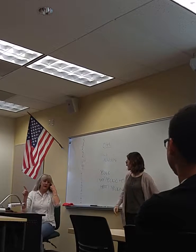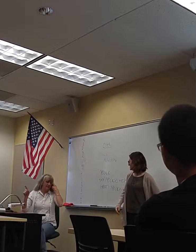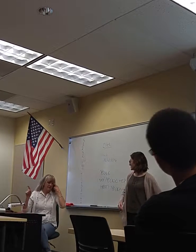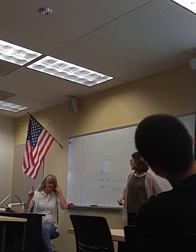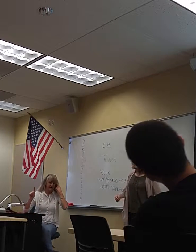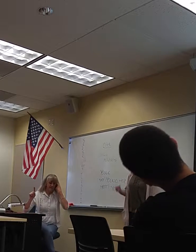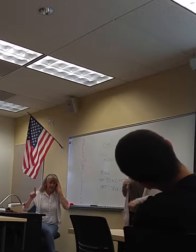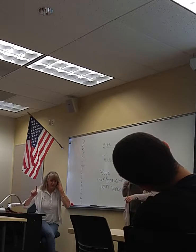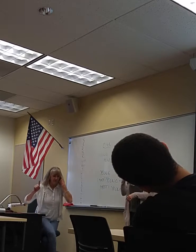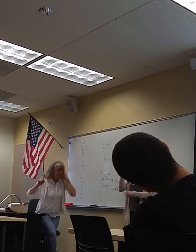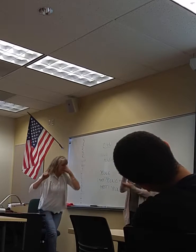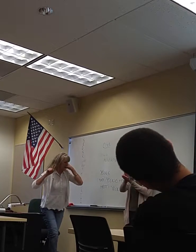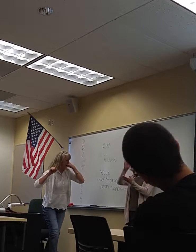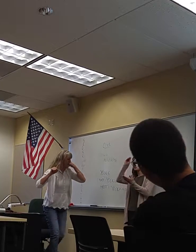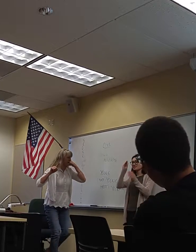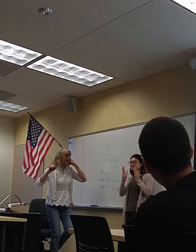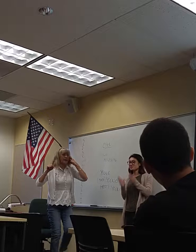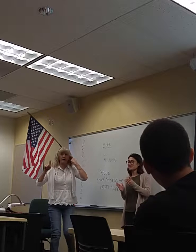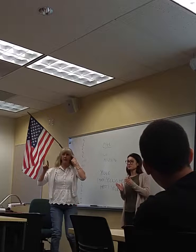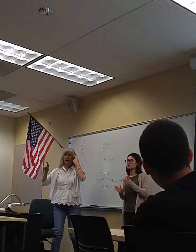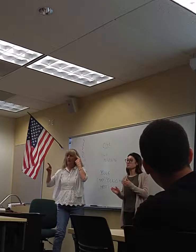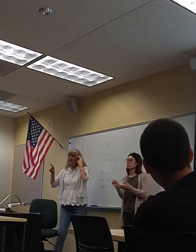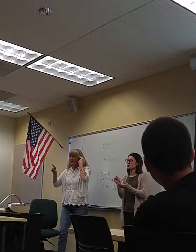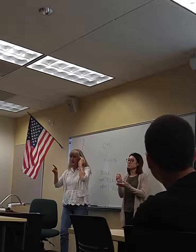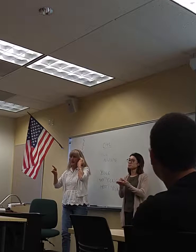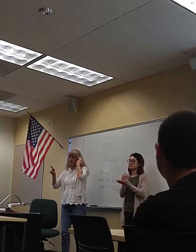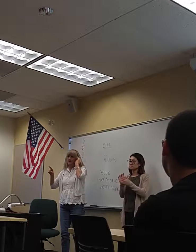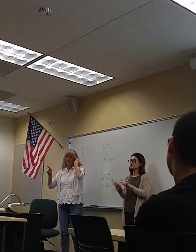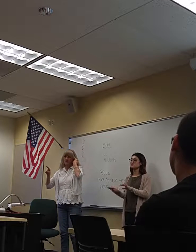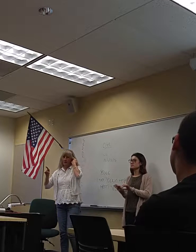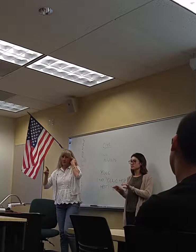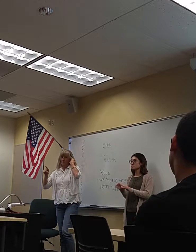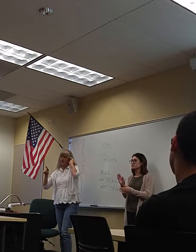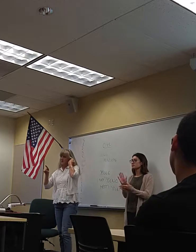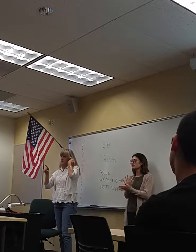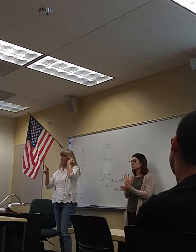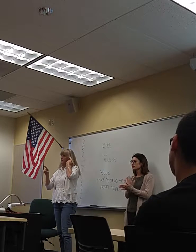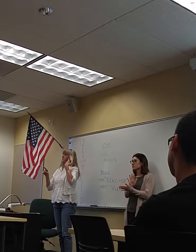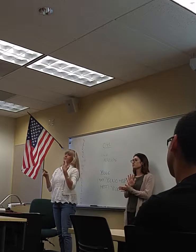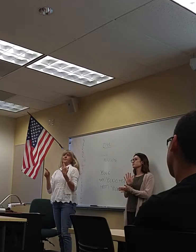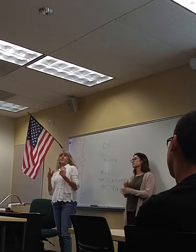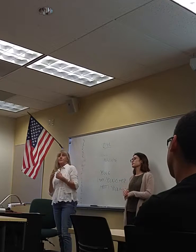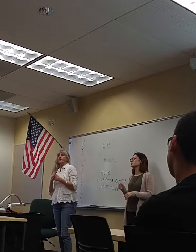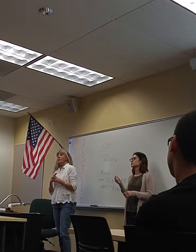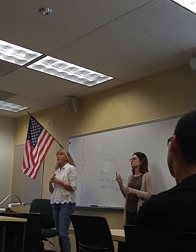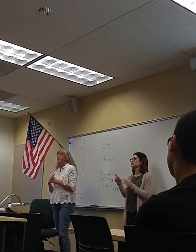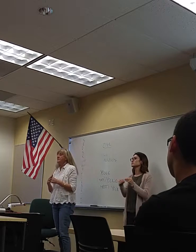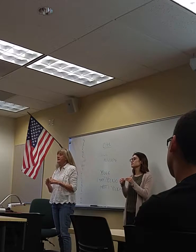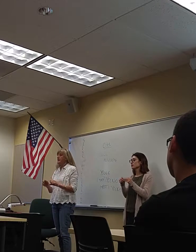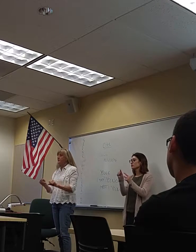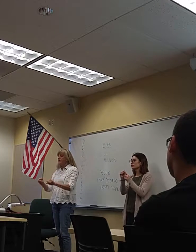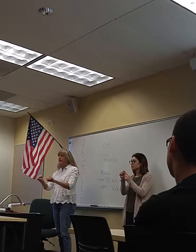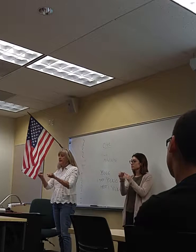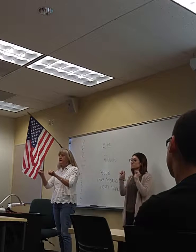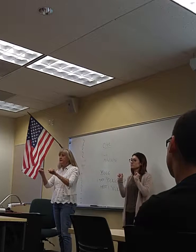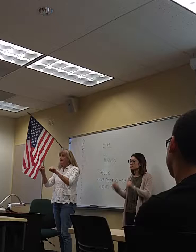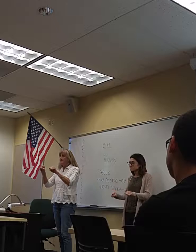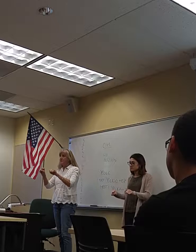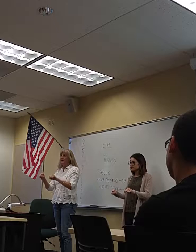a 10-page paper at Gallaudet about can. All right, so the sign for can is with